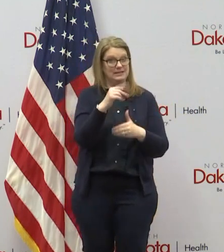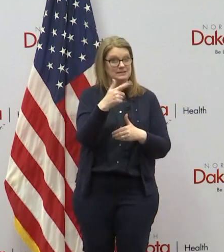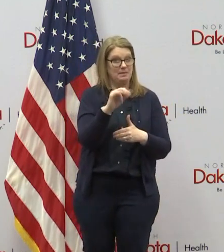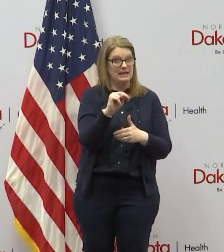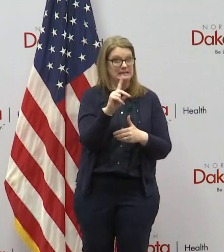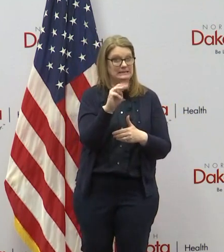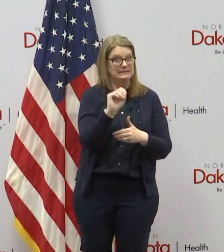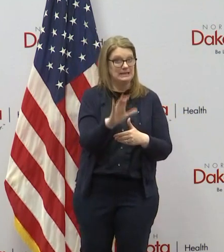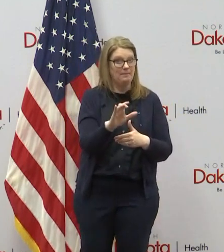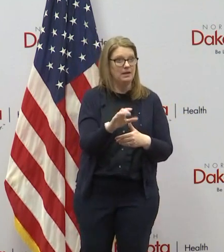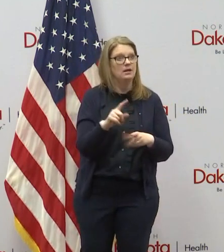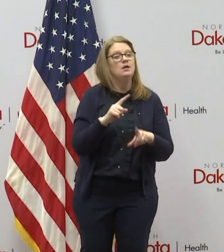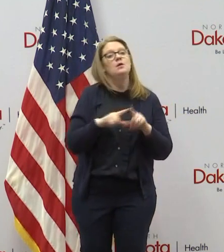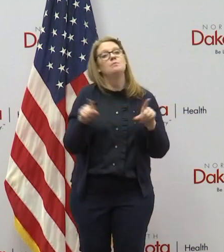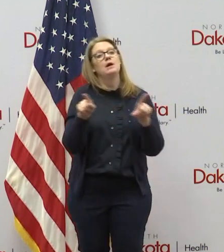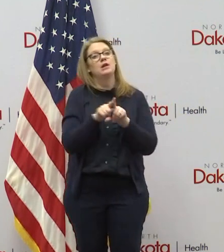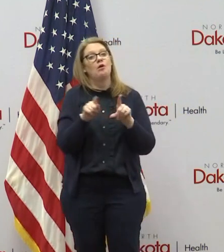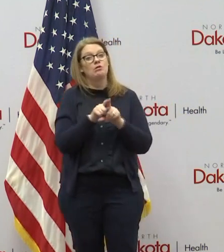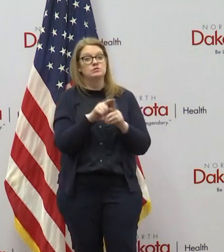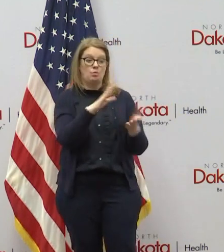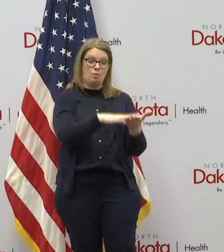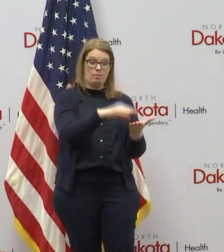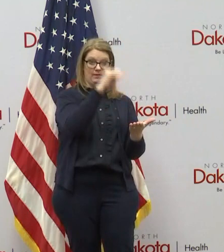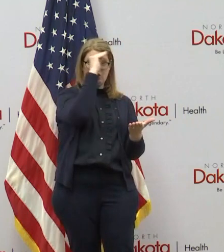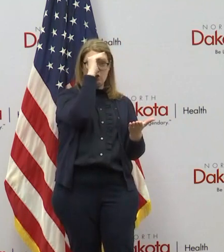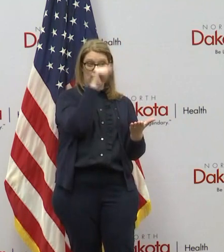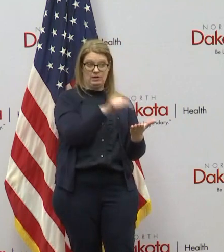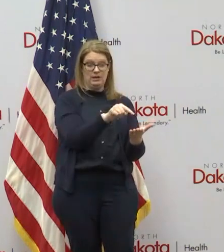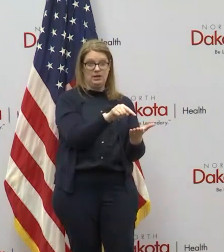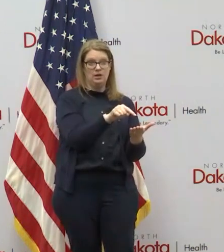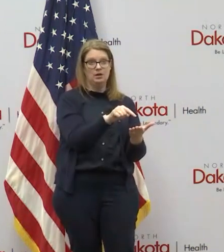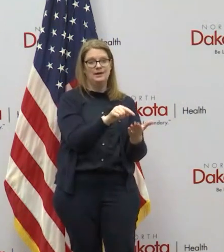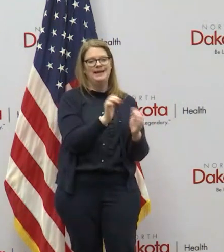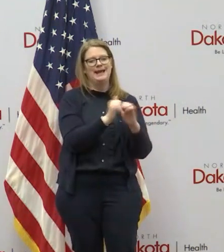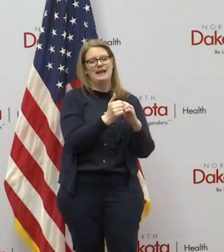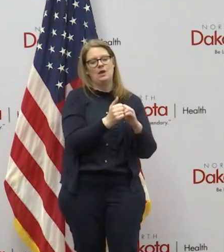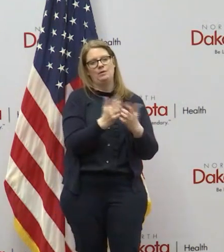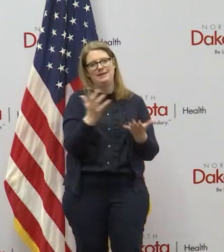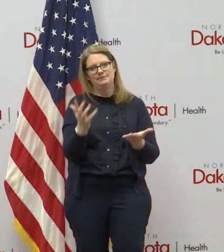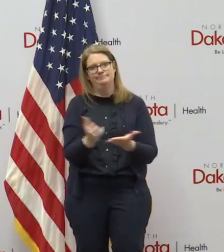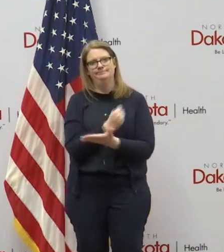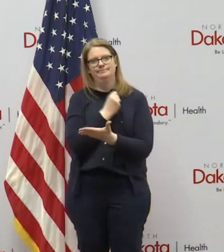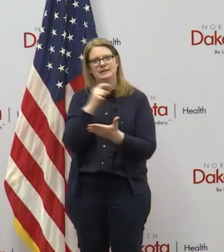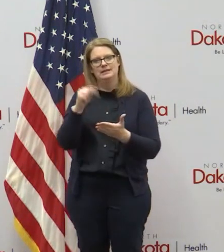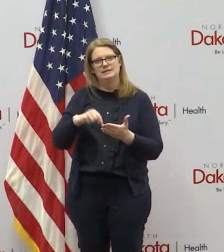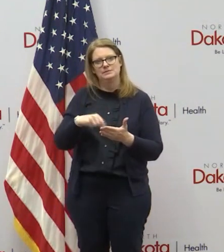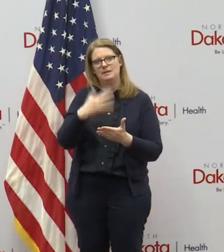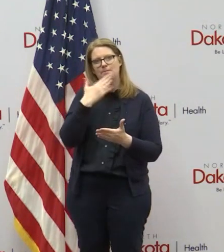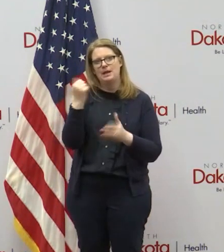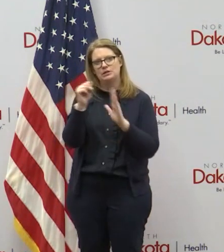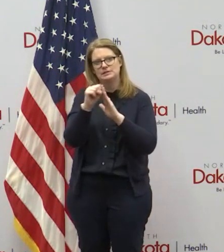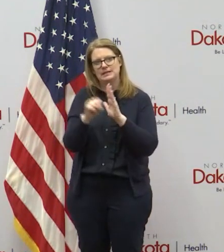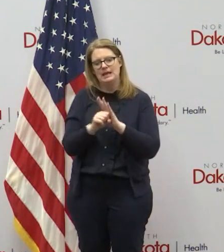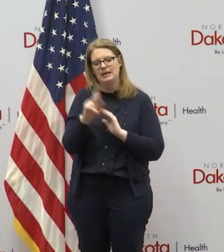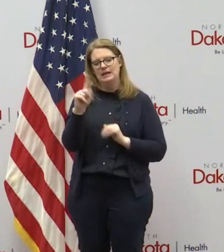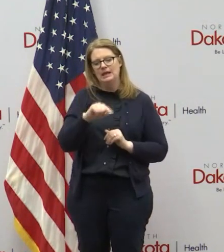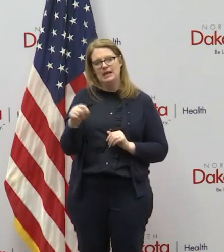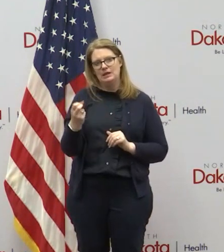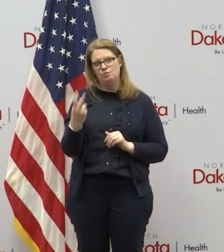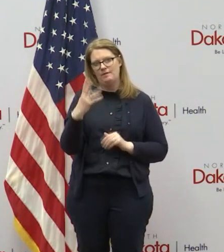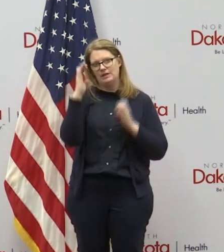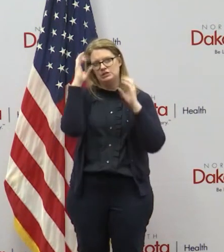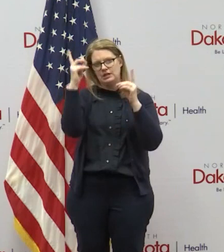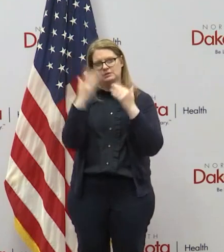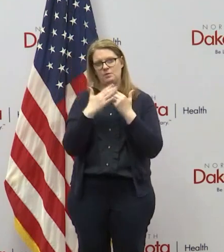but how we will leverage what we've learned during this COVID-19 to make us a better state in K-12 education moving